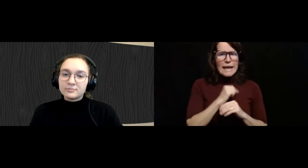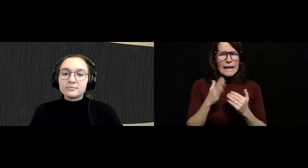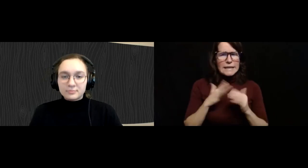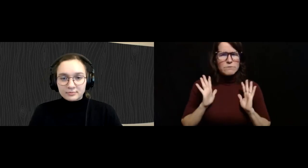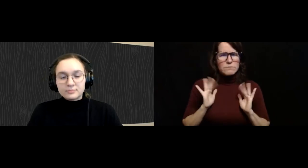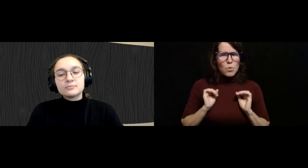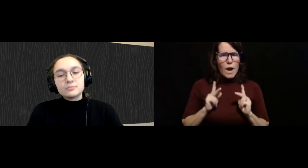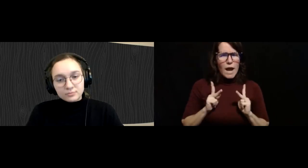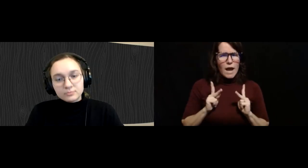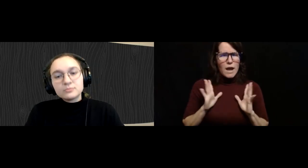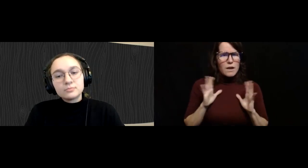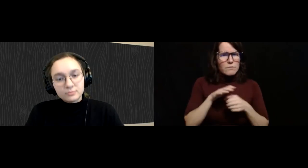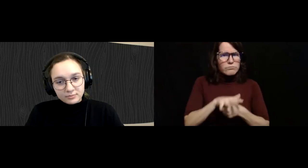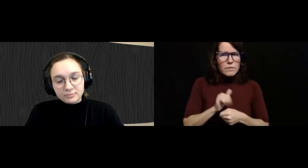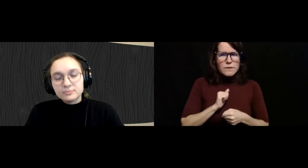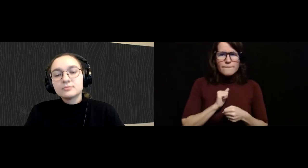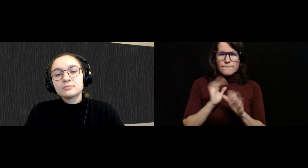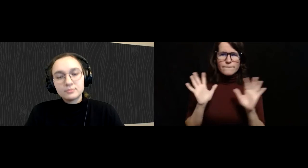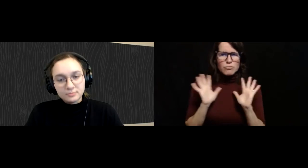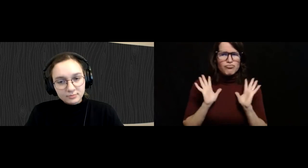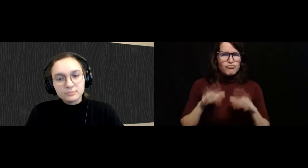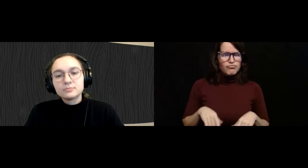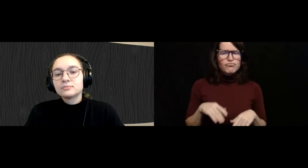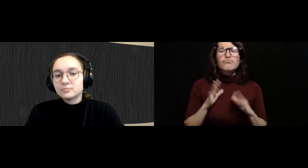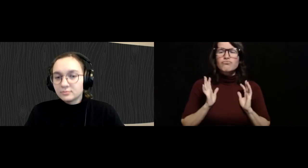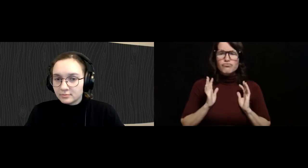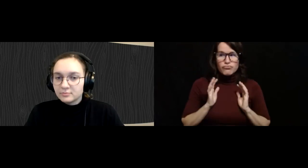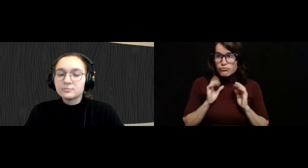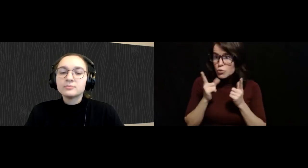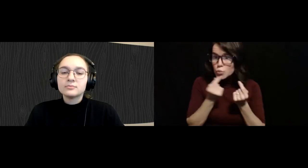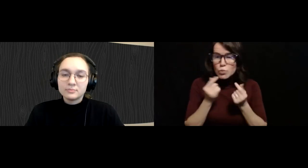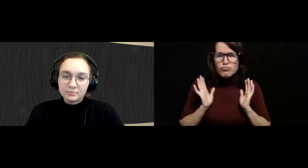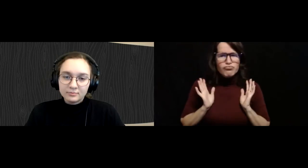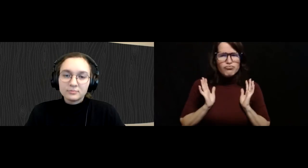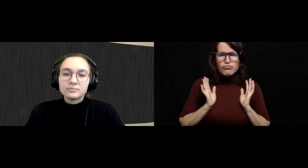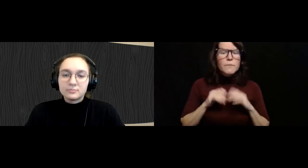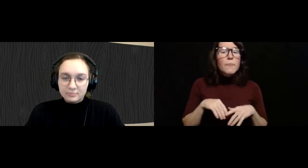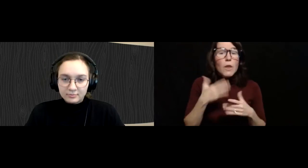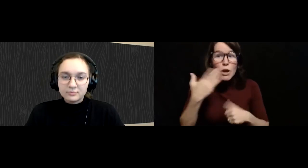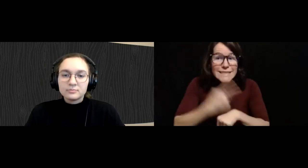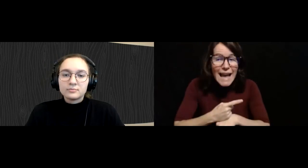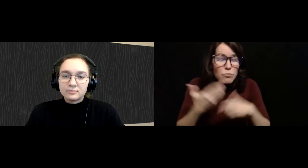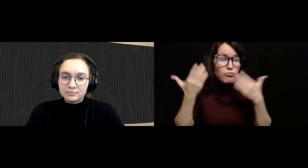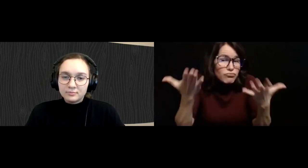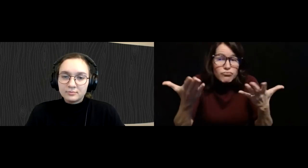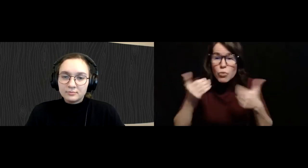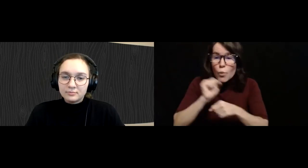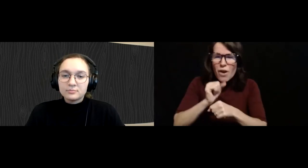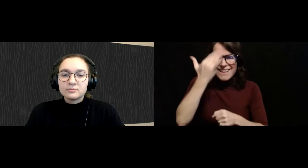So I just take one day at a time. I don't pressure myself. You know, things that I have to do. If it's a great